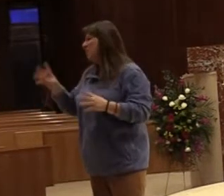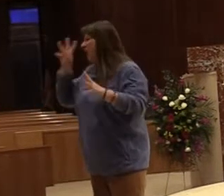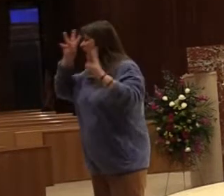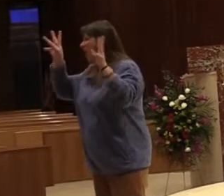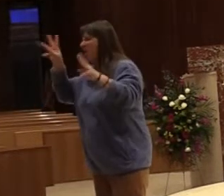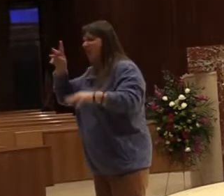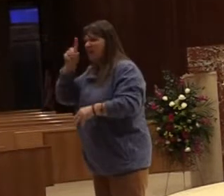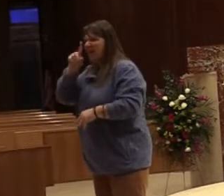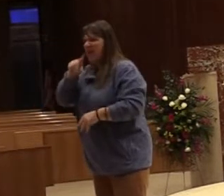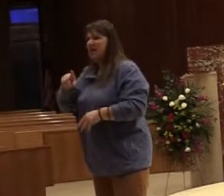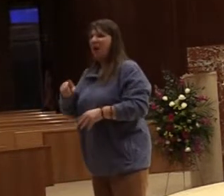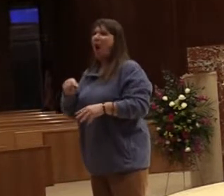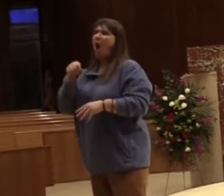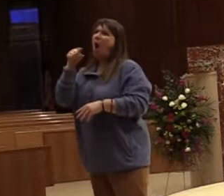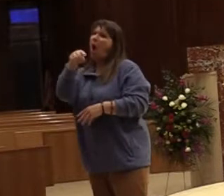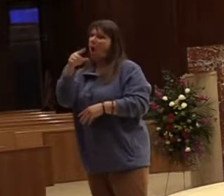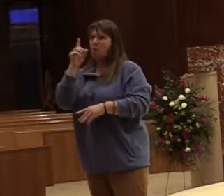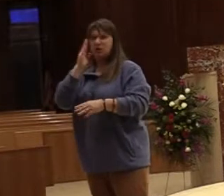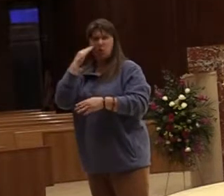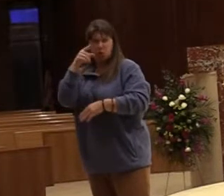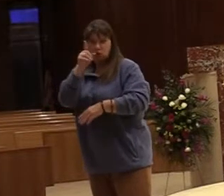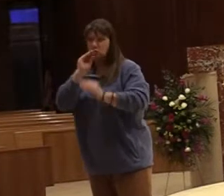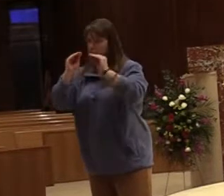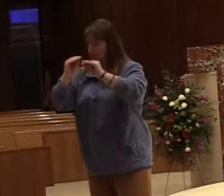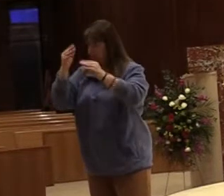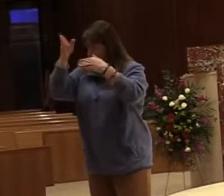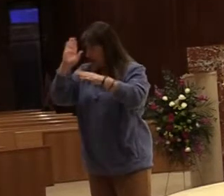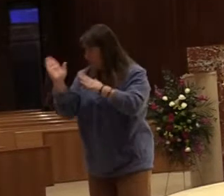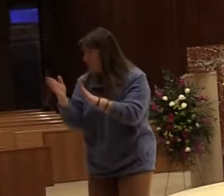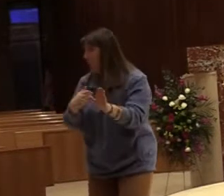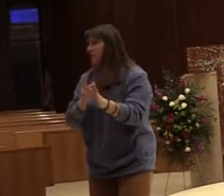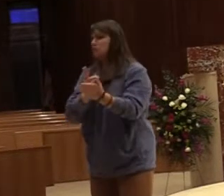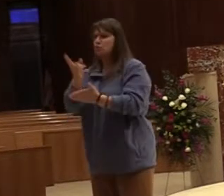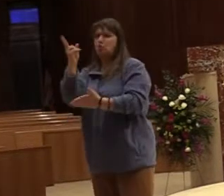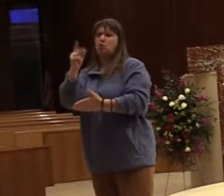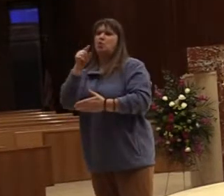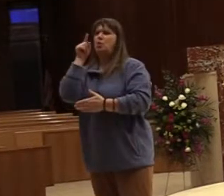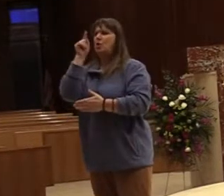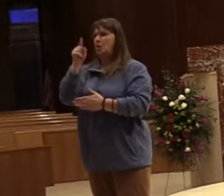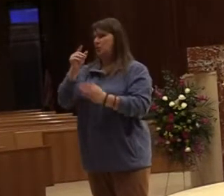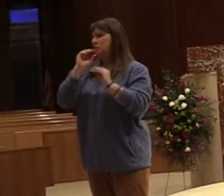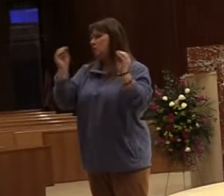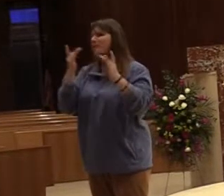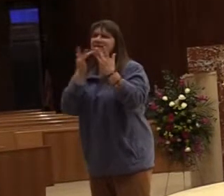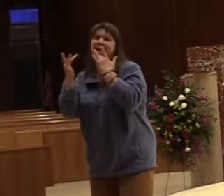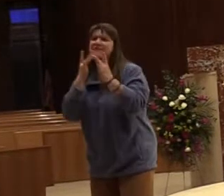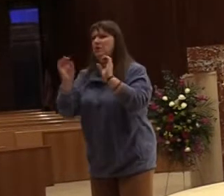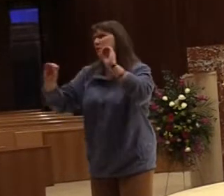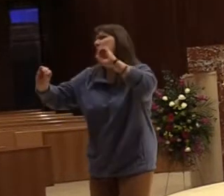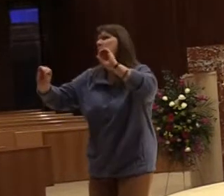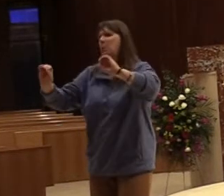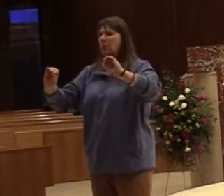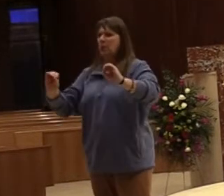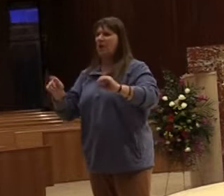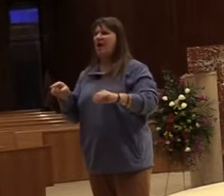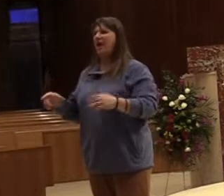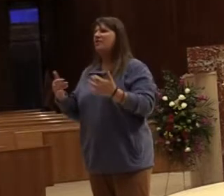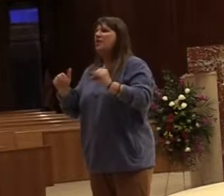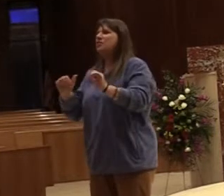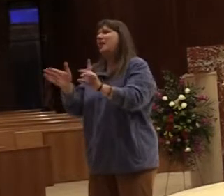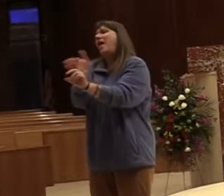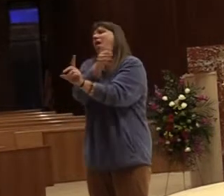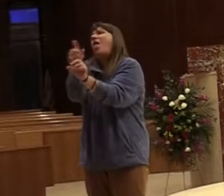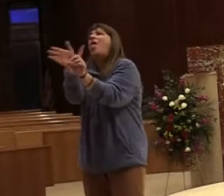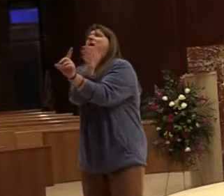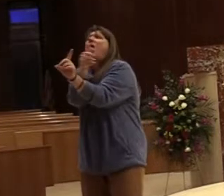have partiality, and then you teach it the way of God. This is an obvious and clumsy attempt to influence Jesus with